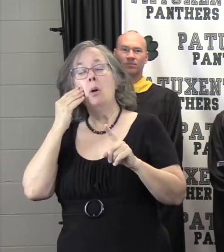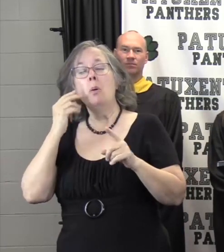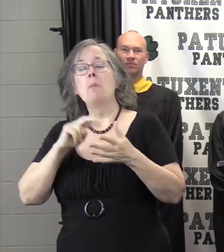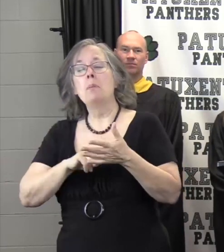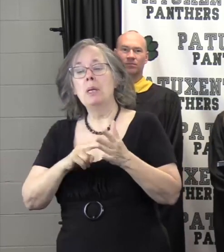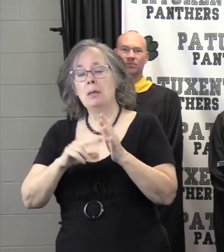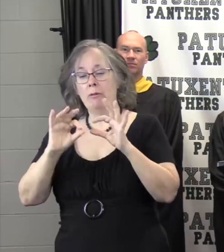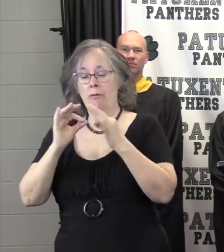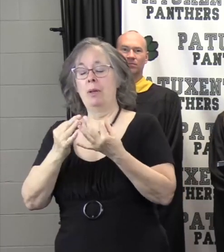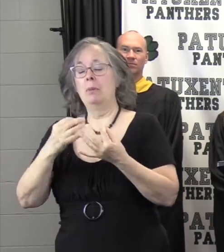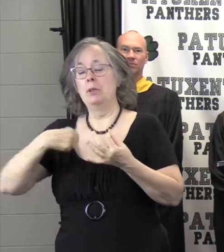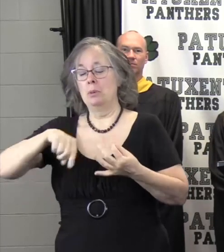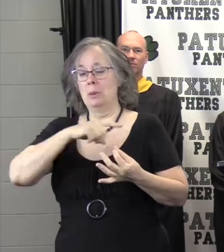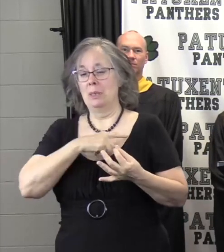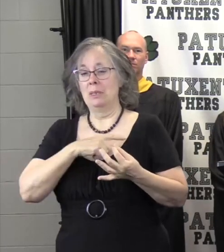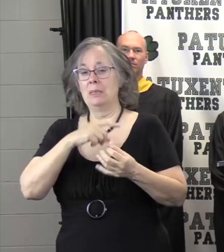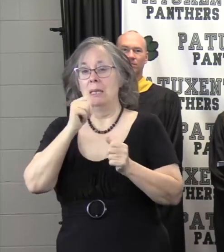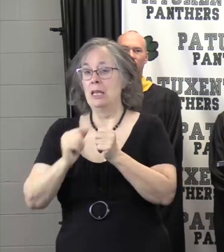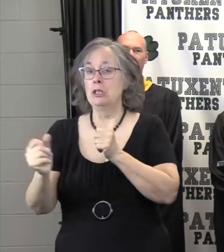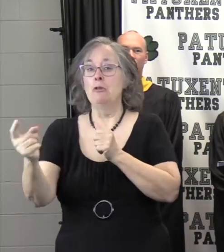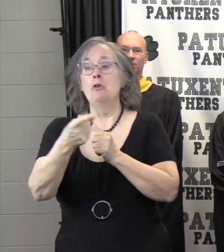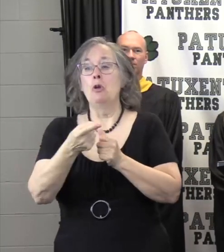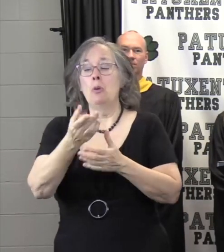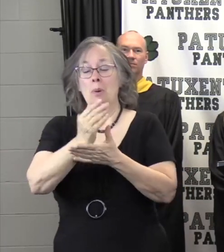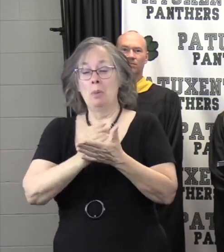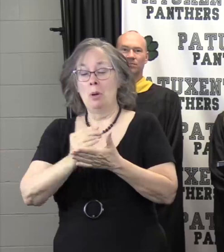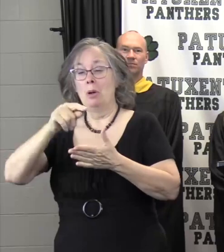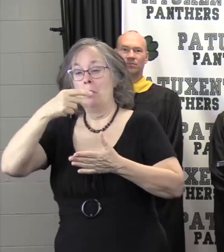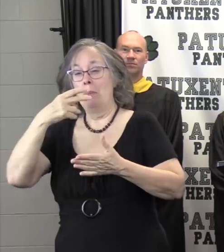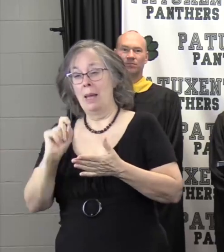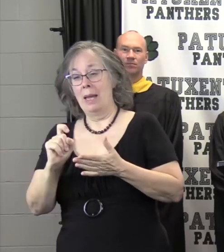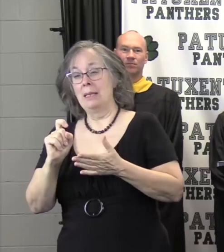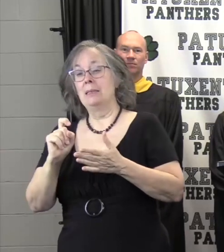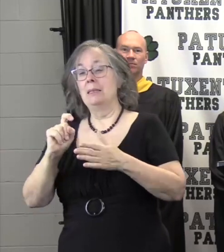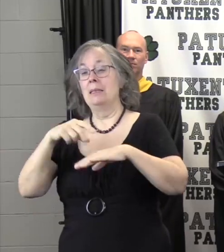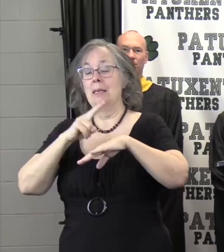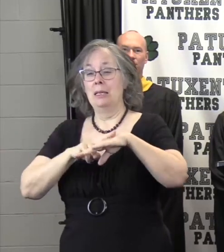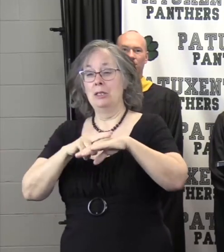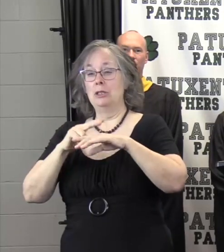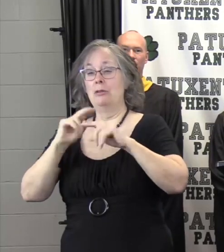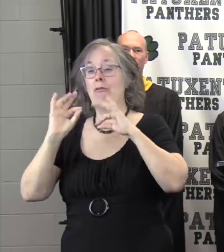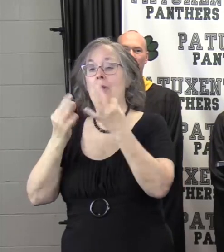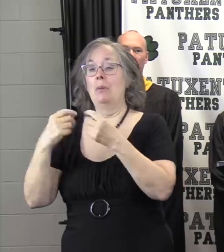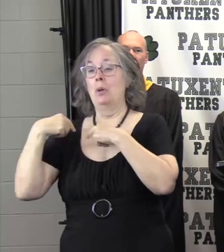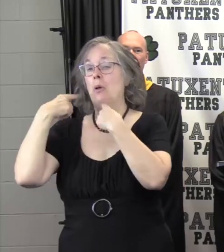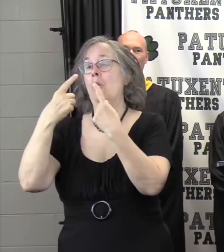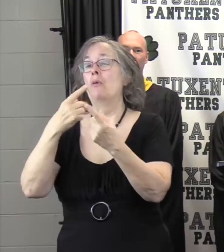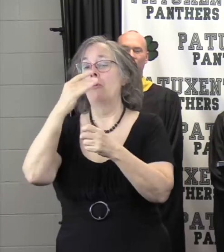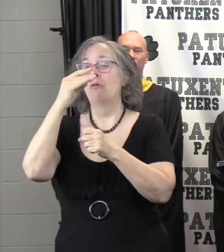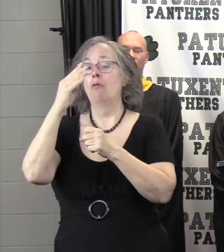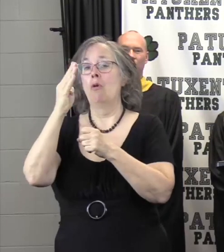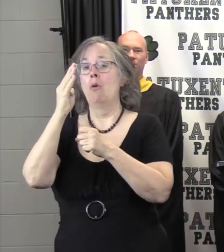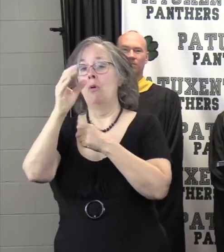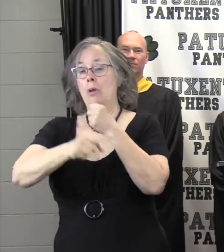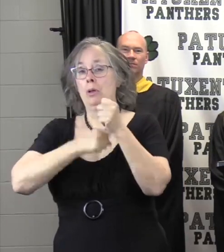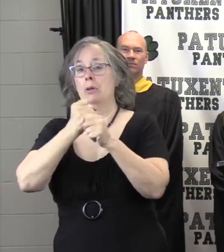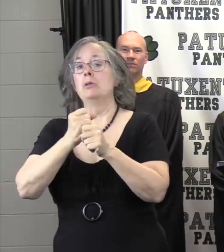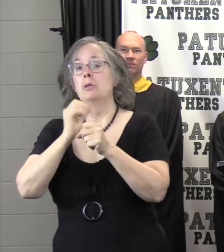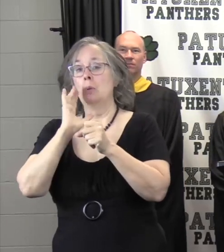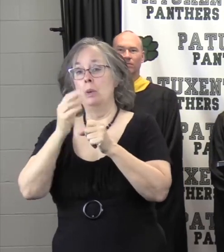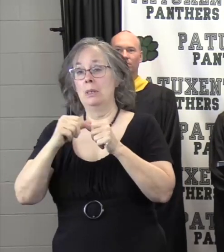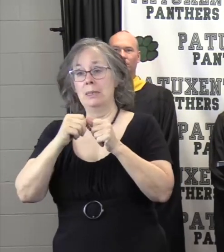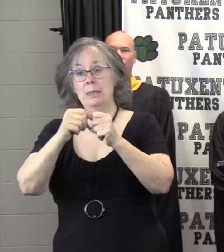is more important. Each of you have been a part of the Pax Nation family for the past 4 years and will remain part of that family